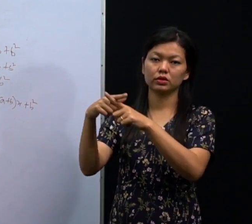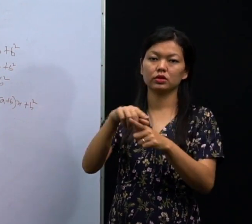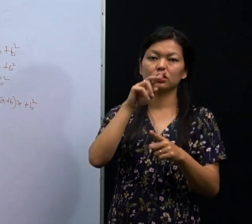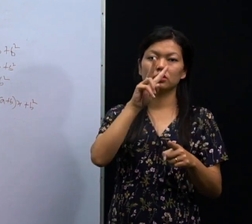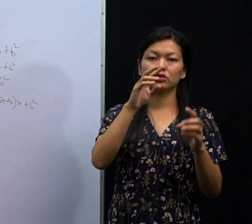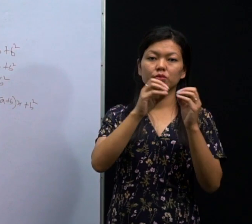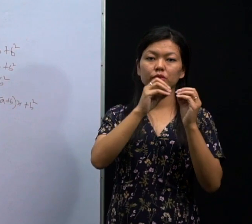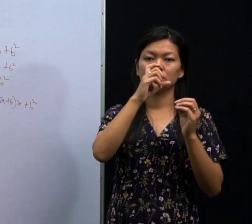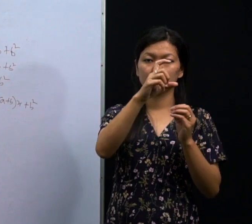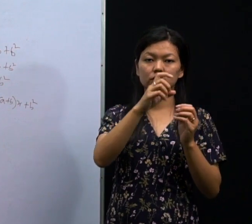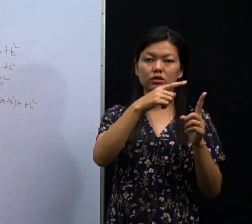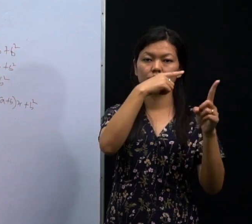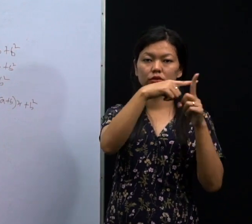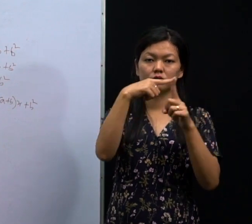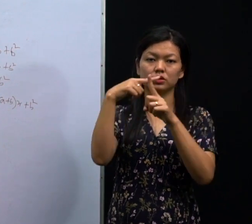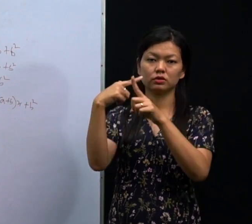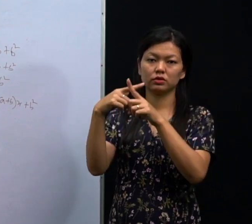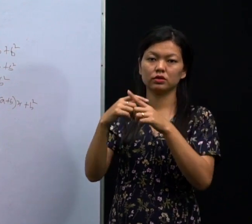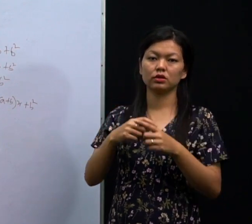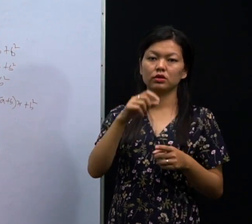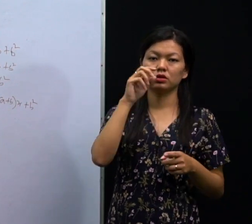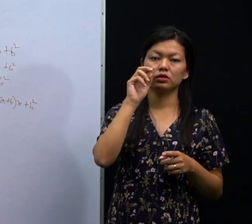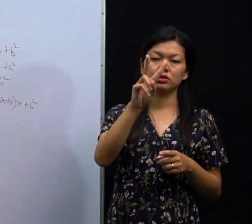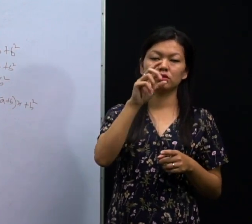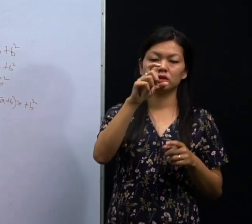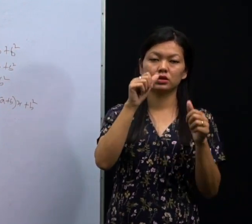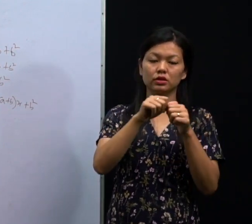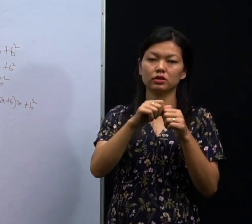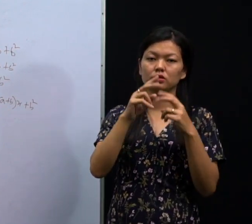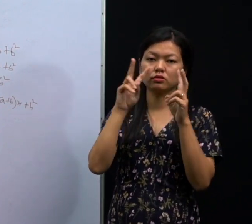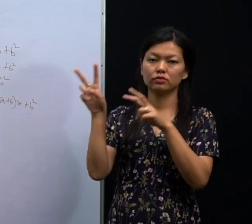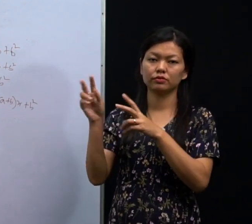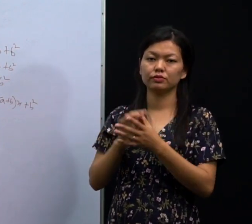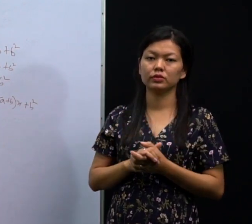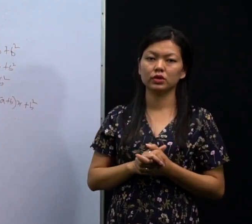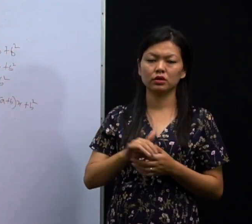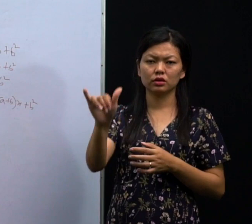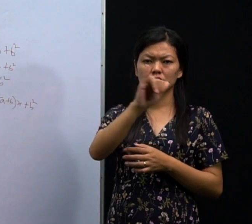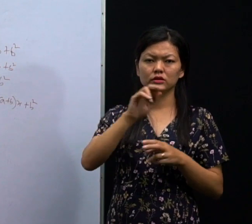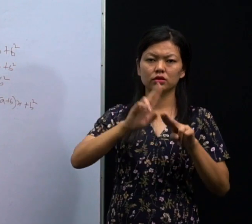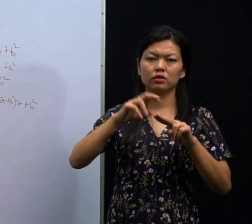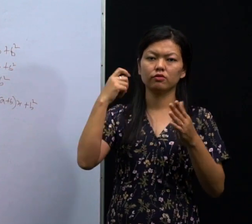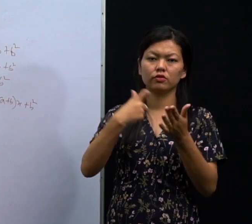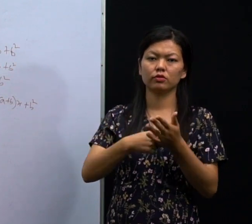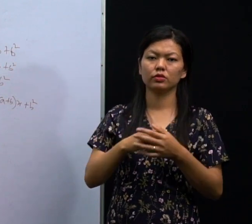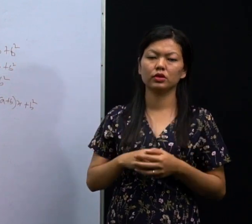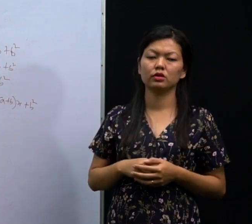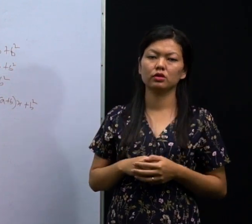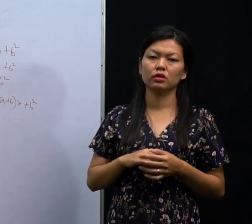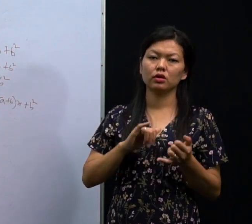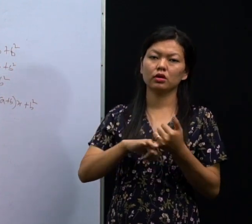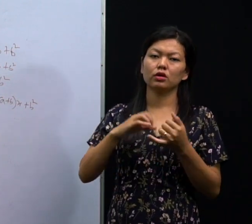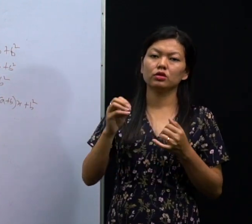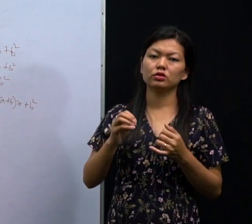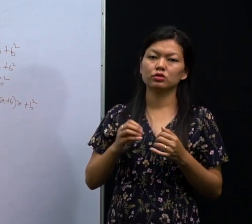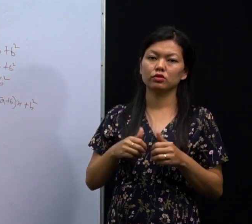2BC, plus, 2CA. Look at that. Same formula. So in